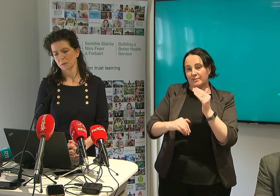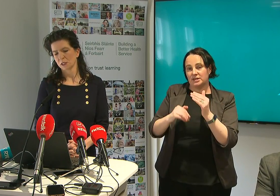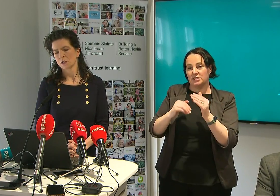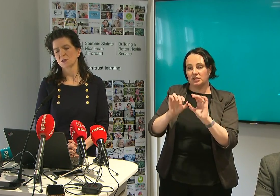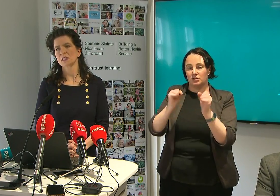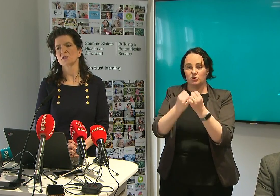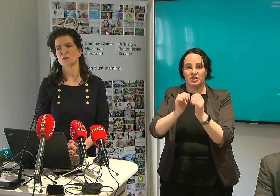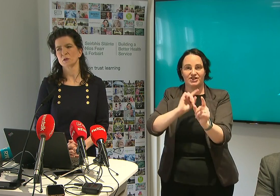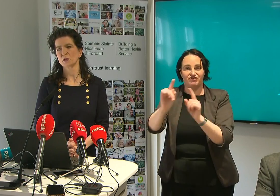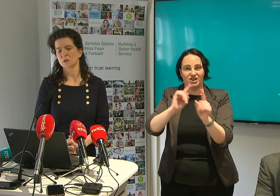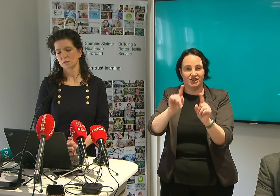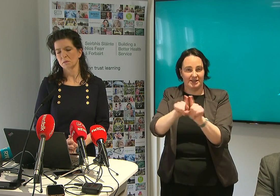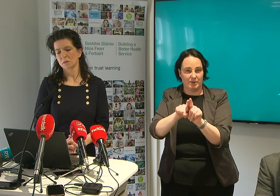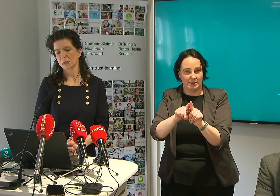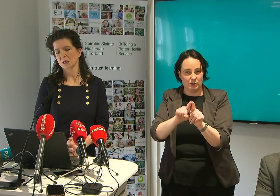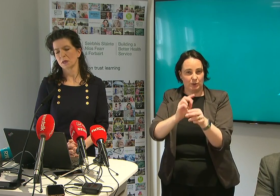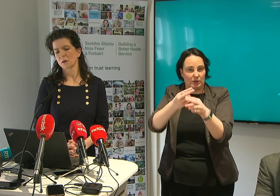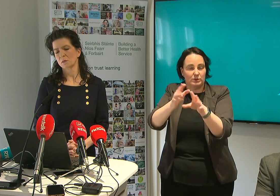interaction. So this is for, so